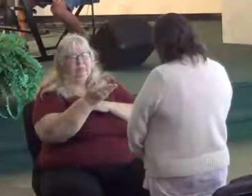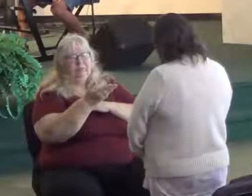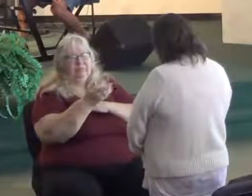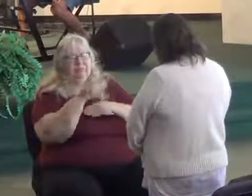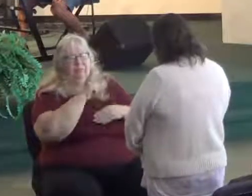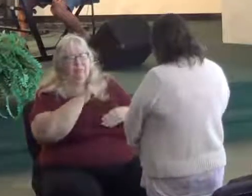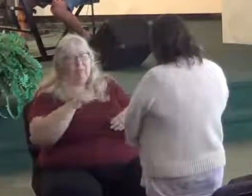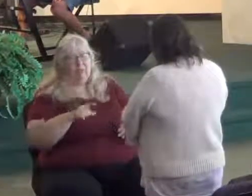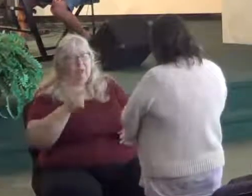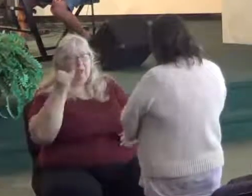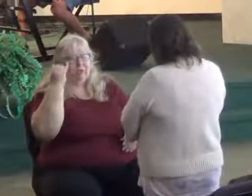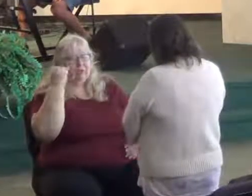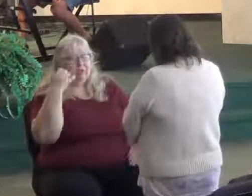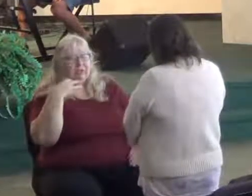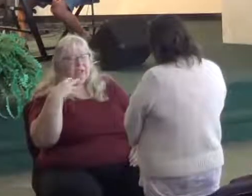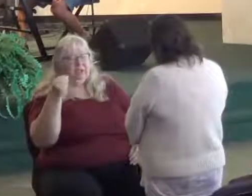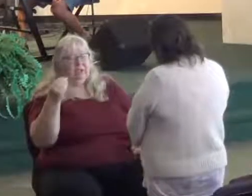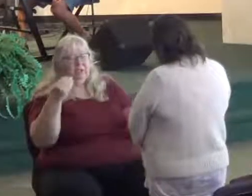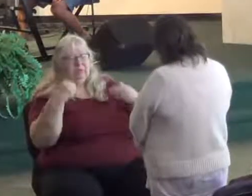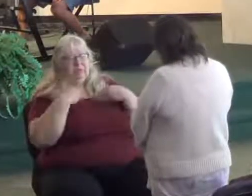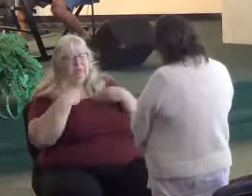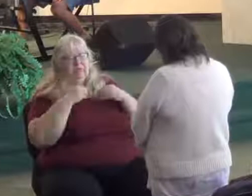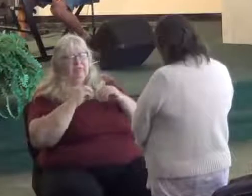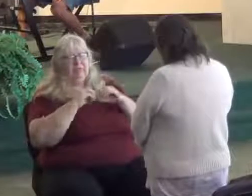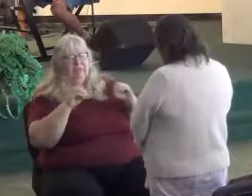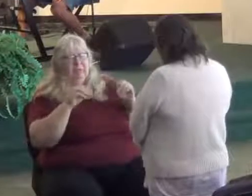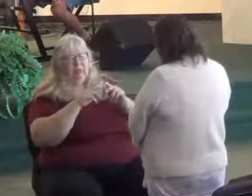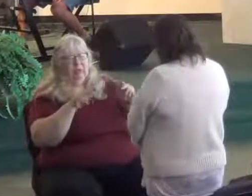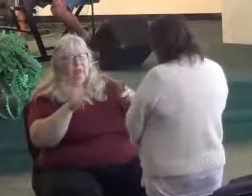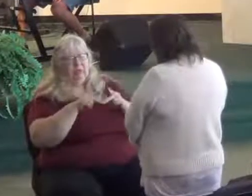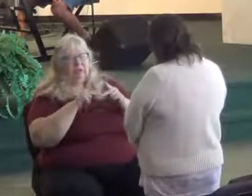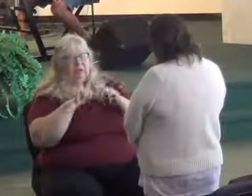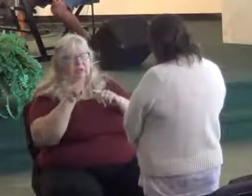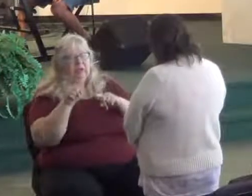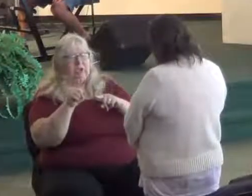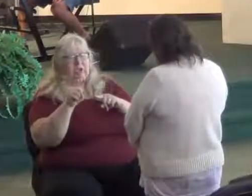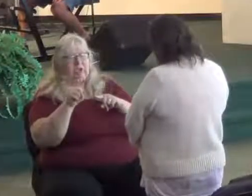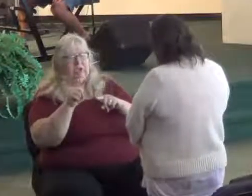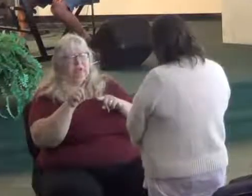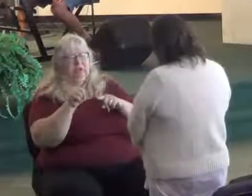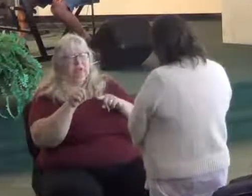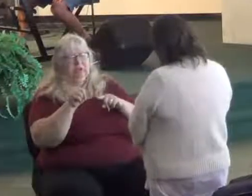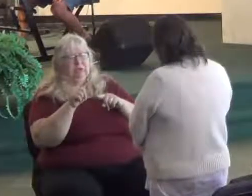Lord, if we left you, we'd have absolutely nowhere to go, nowhere to turn.